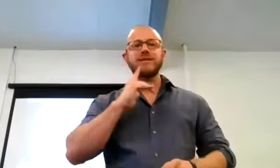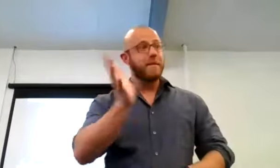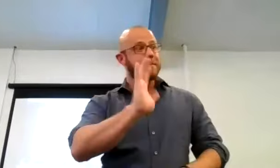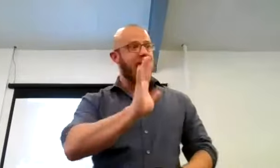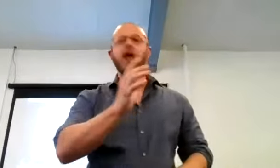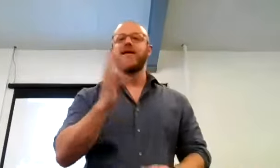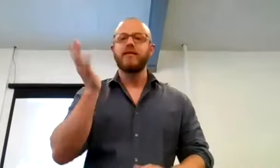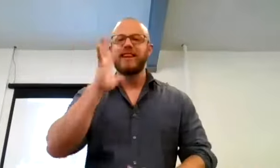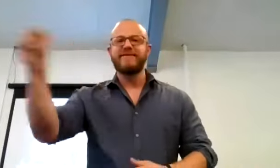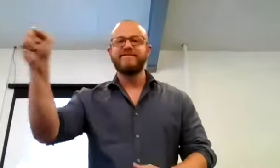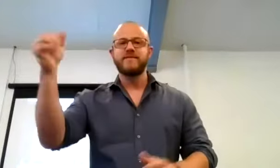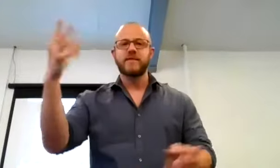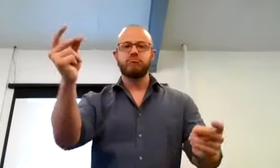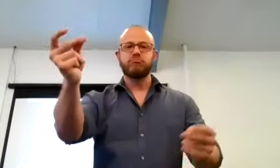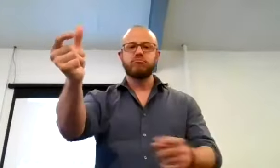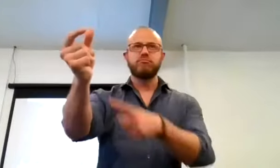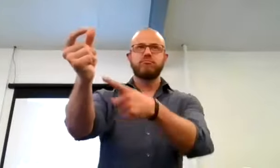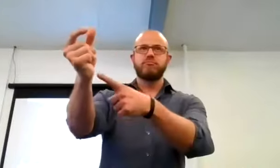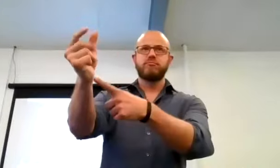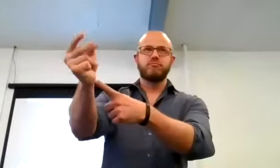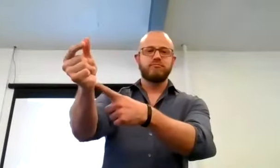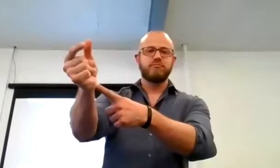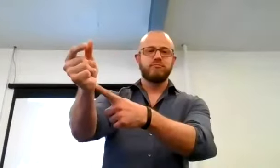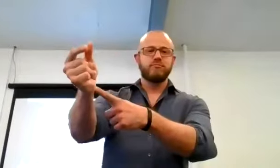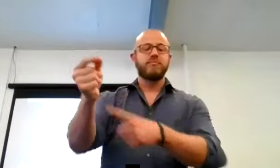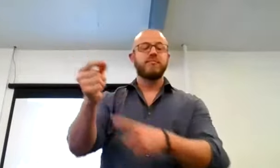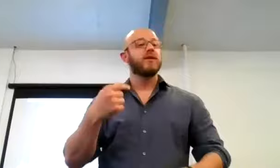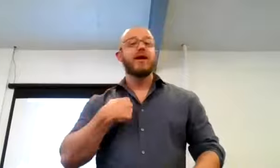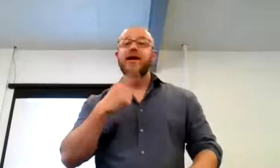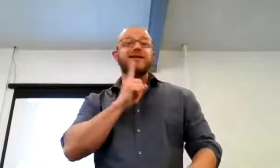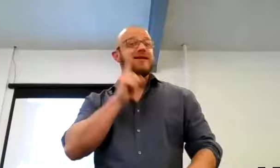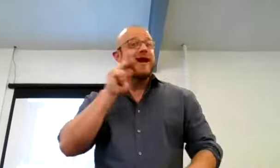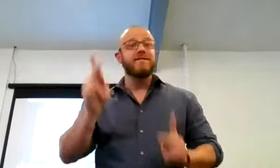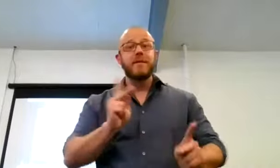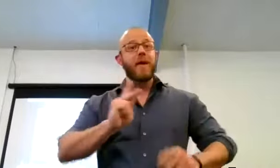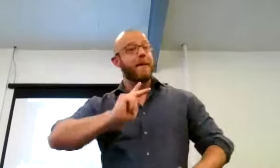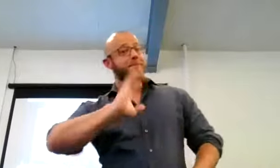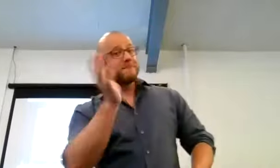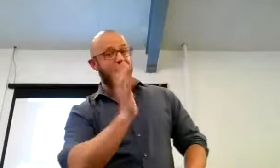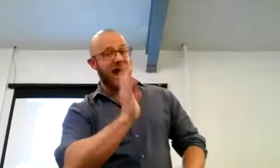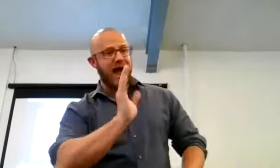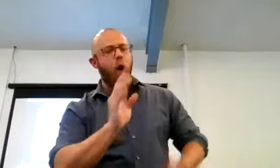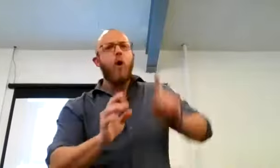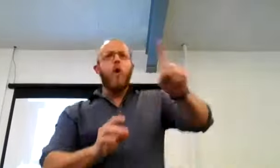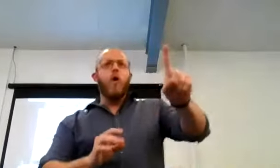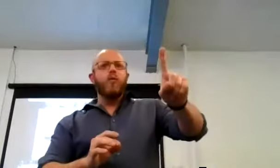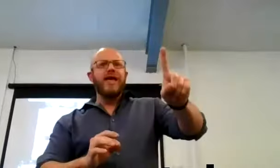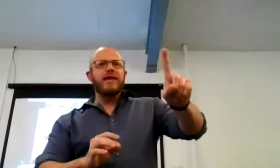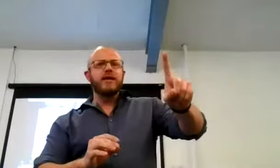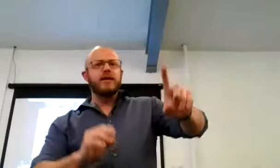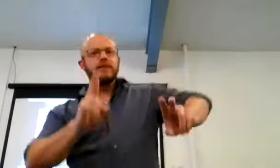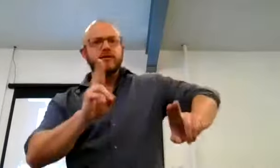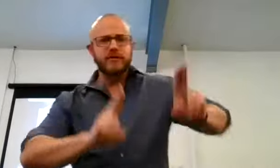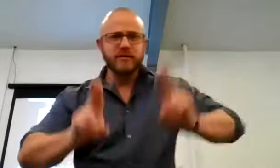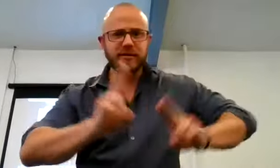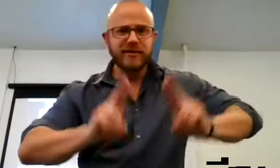when hearing people, whenever they say goodbye, they go ahead and leave, you know, automatically just, you know, bye, see you later. But deaf people with our byes